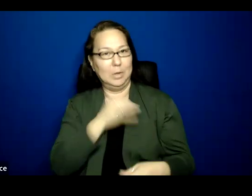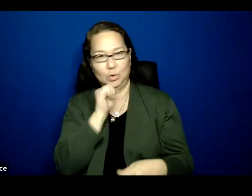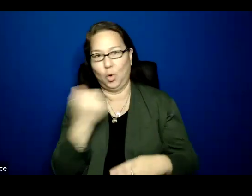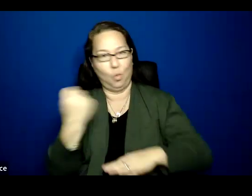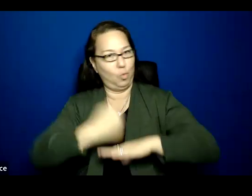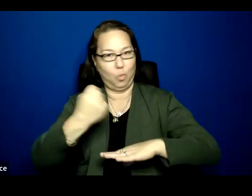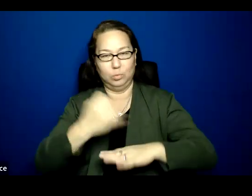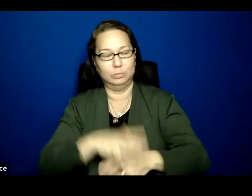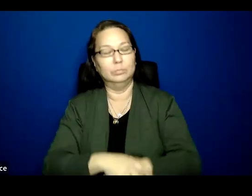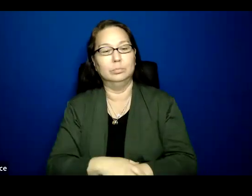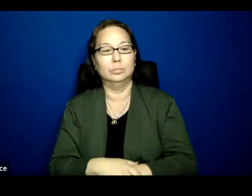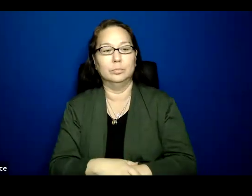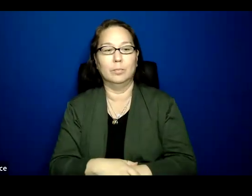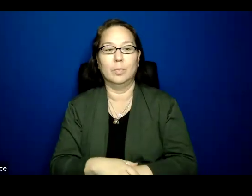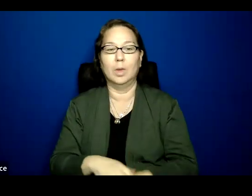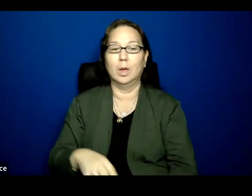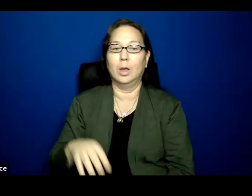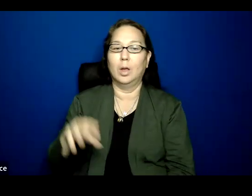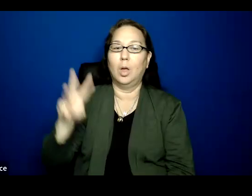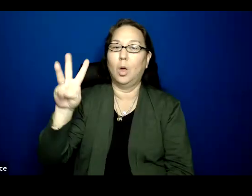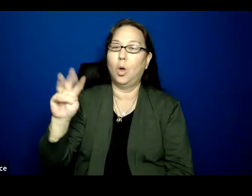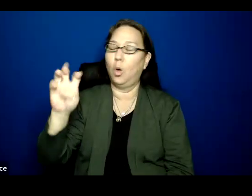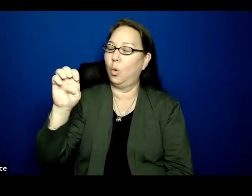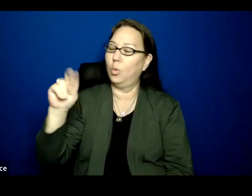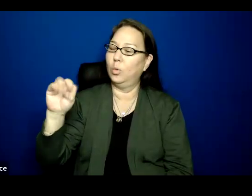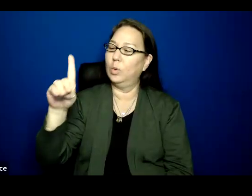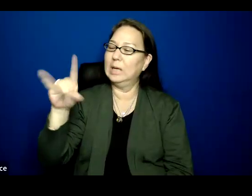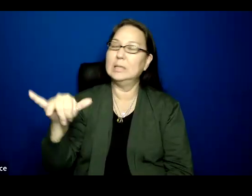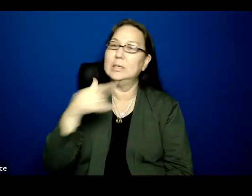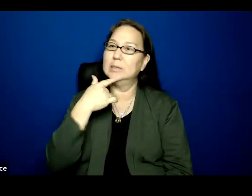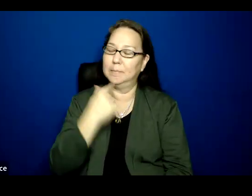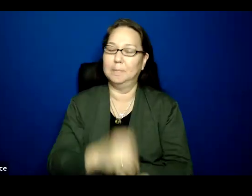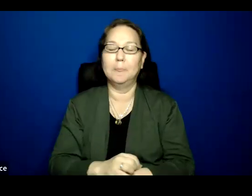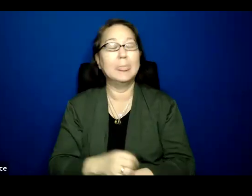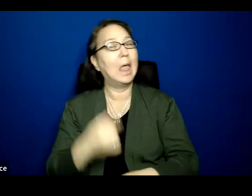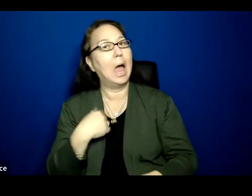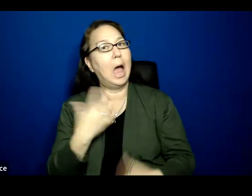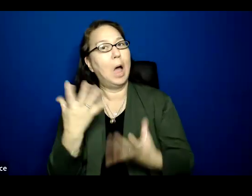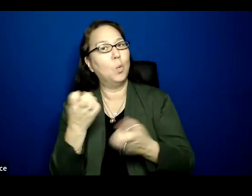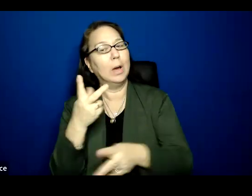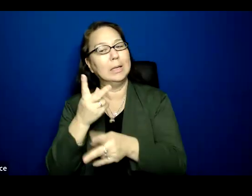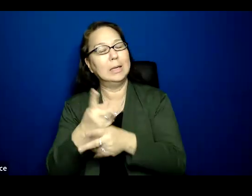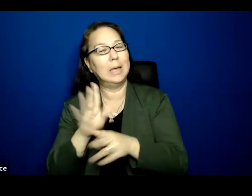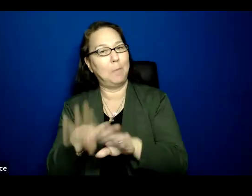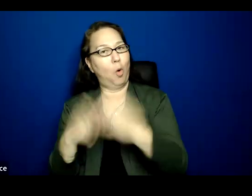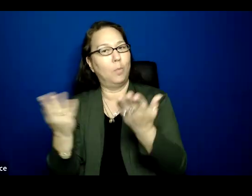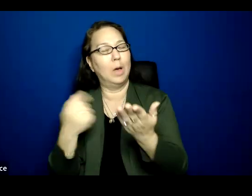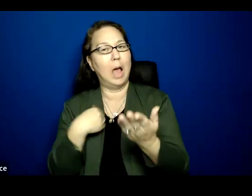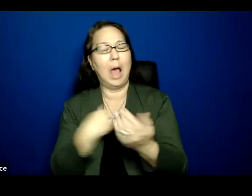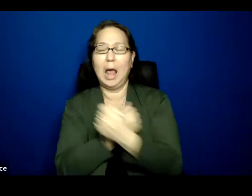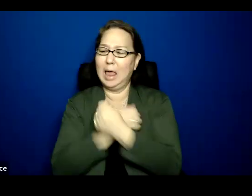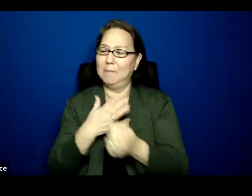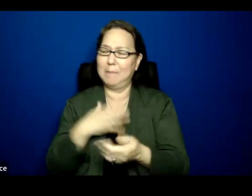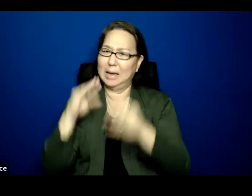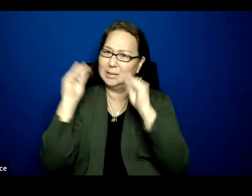Wingy said, I want to keep Cash open. I feel happy at my school. I love my teachers. I don't